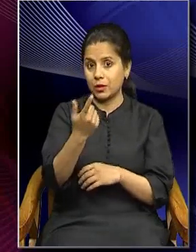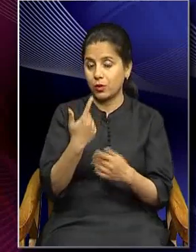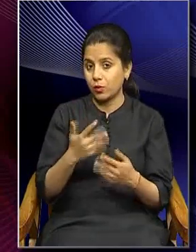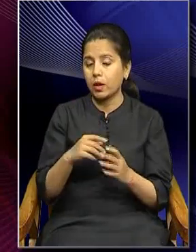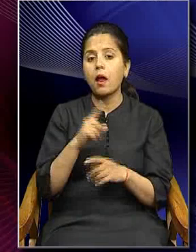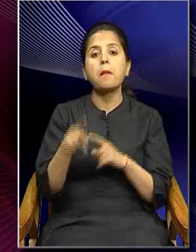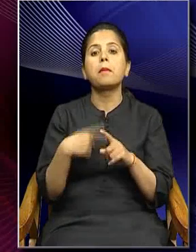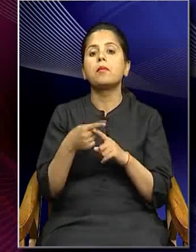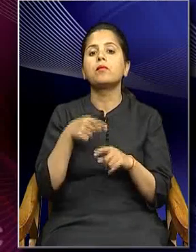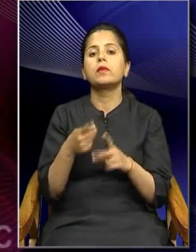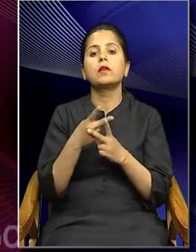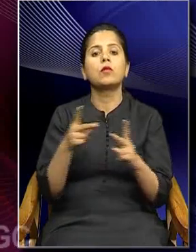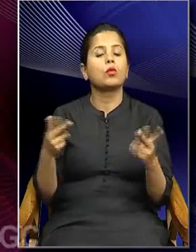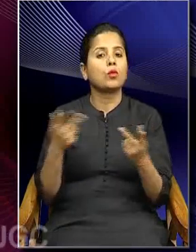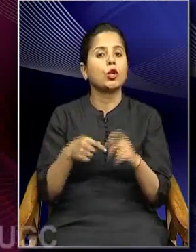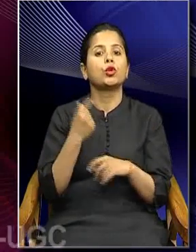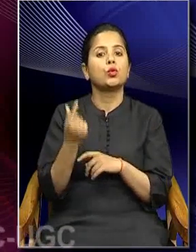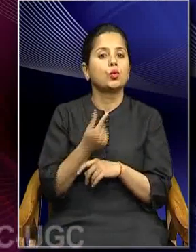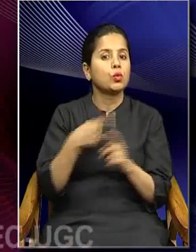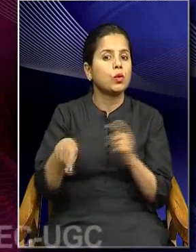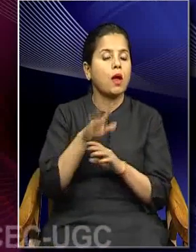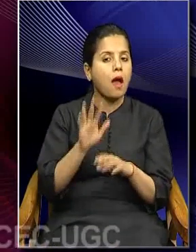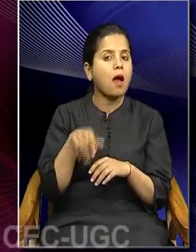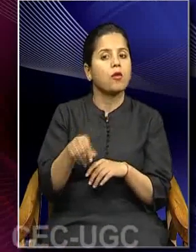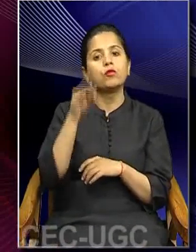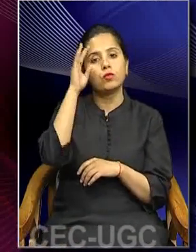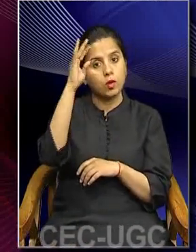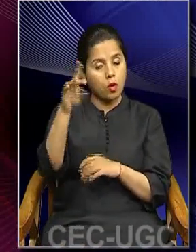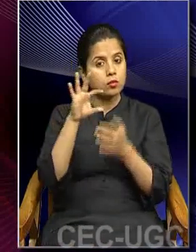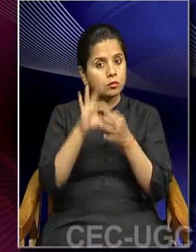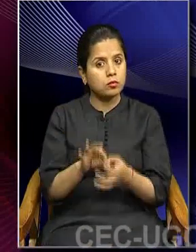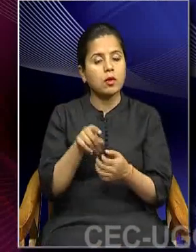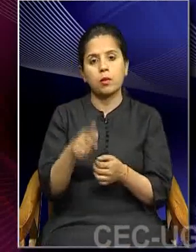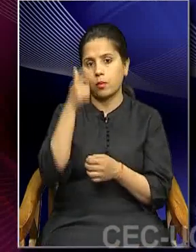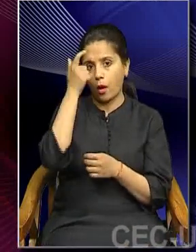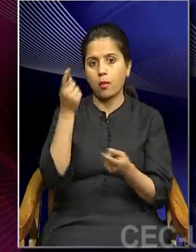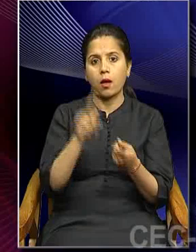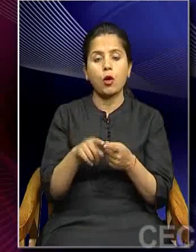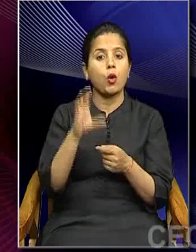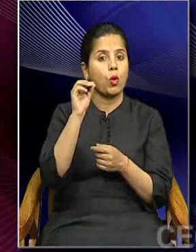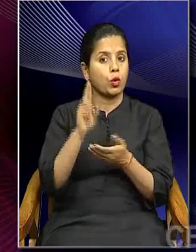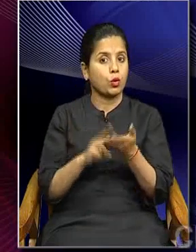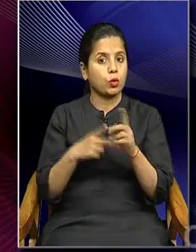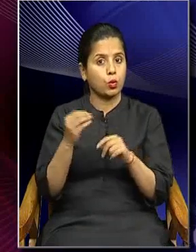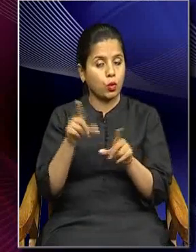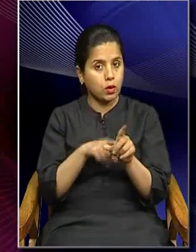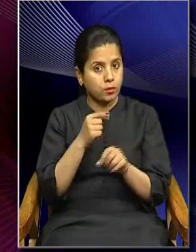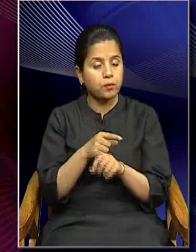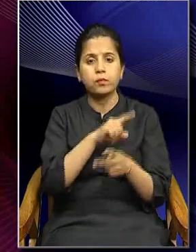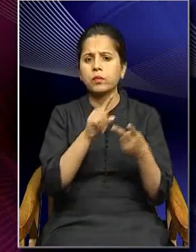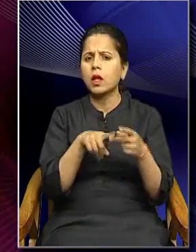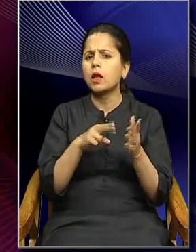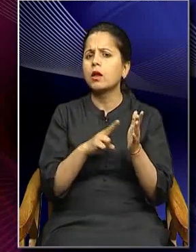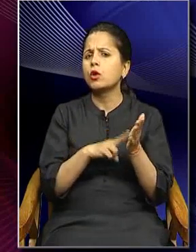about the different sorts of views held by philosophers with regard to the issue of ontology. Nominalism was the